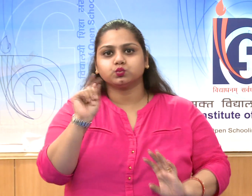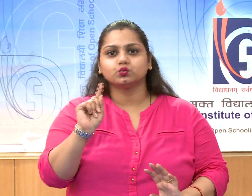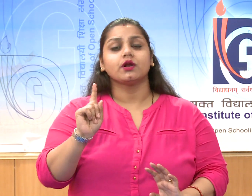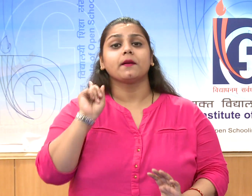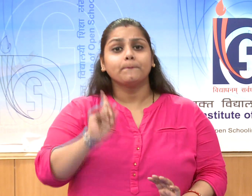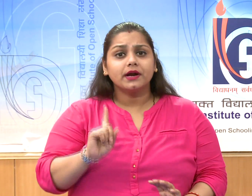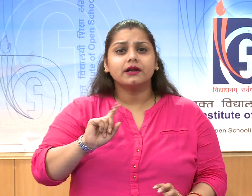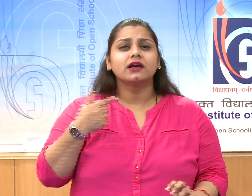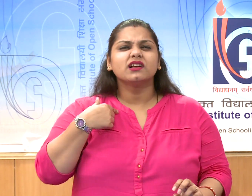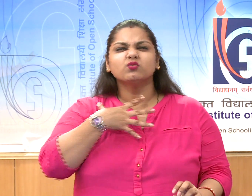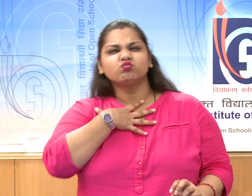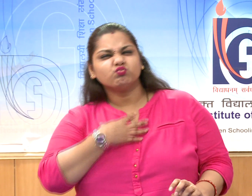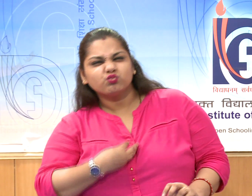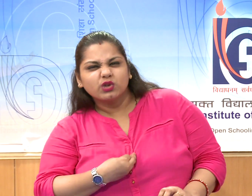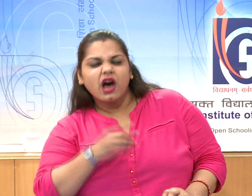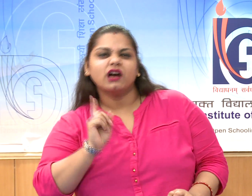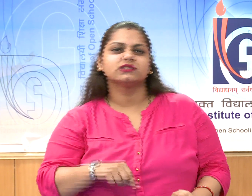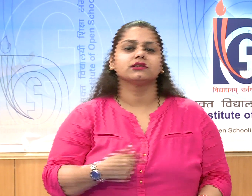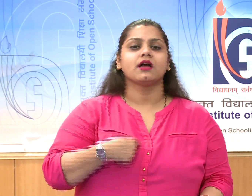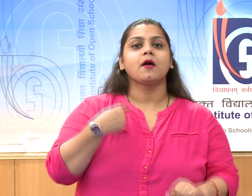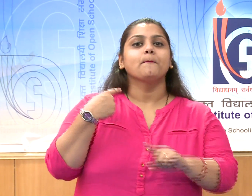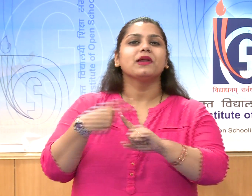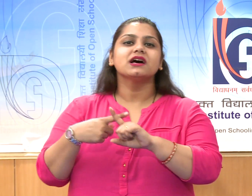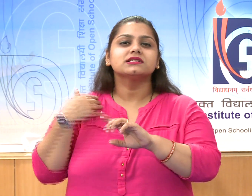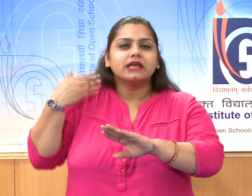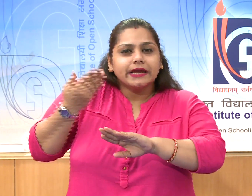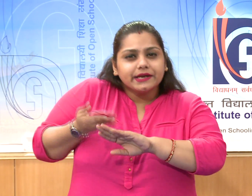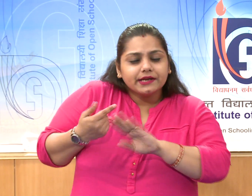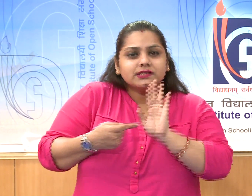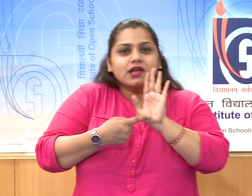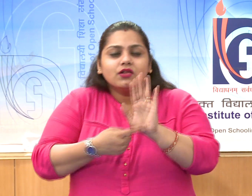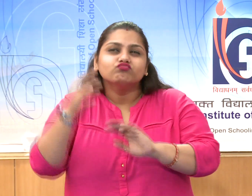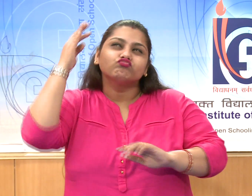as gloomy as it is sometimes thought.